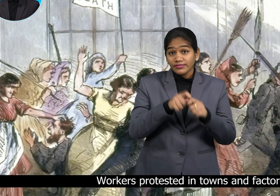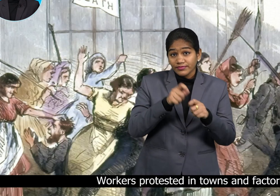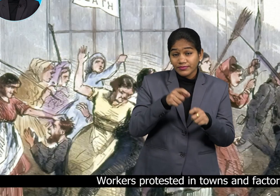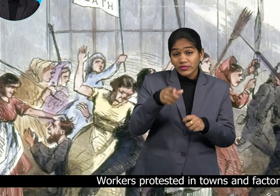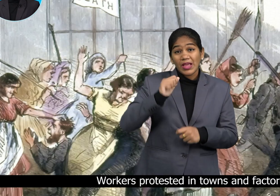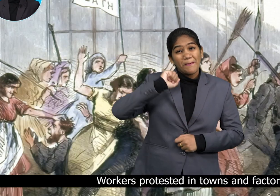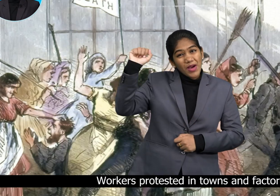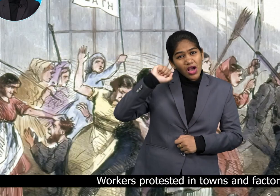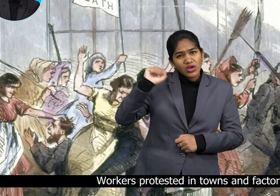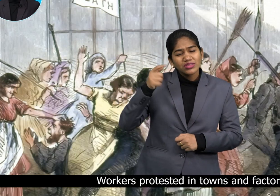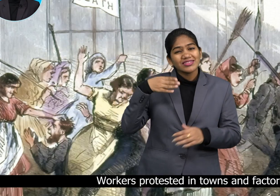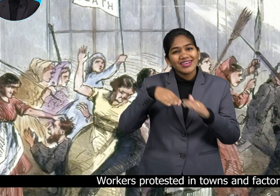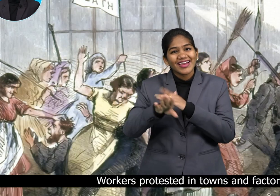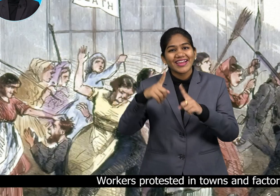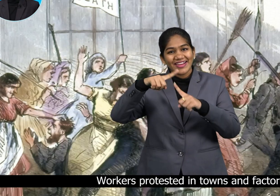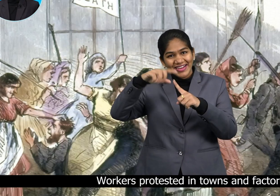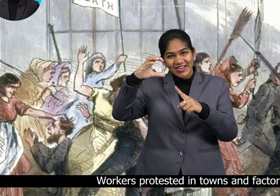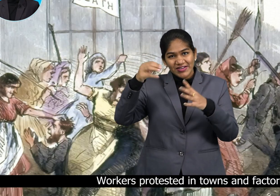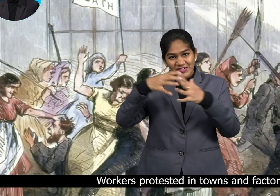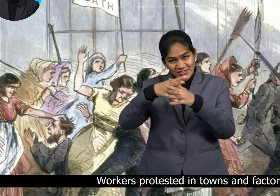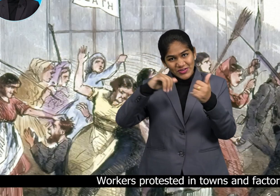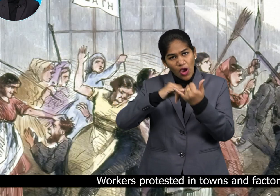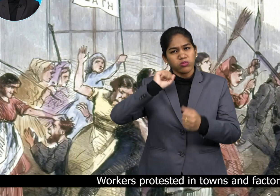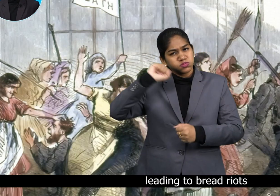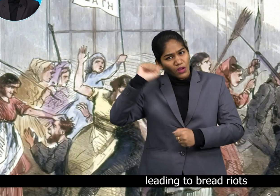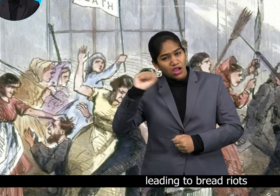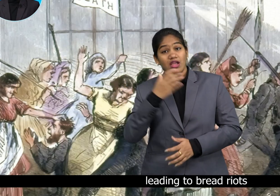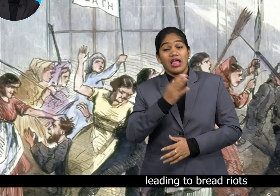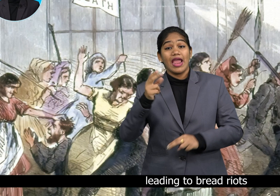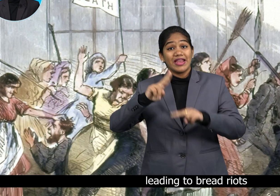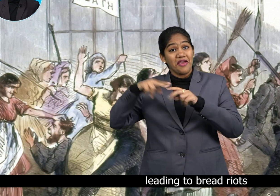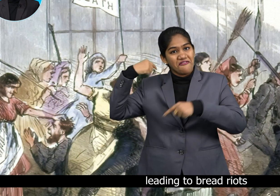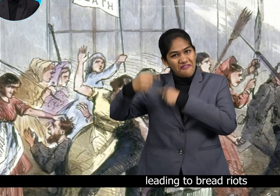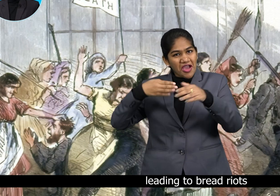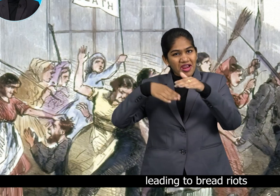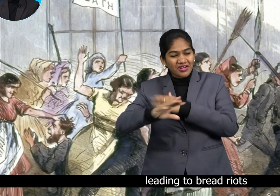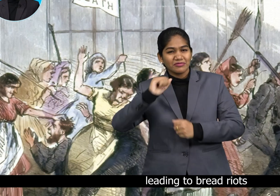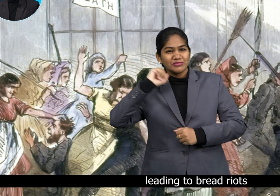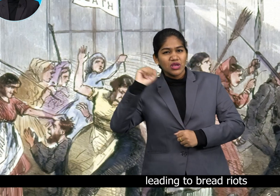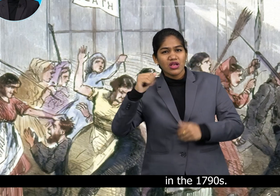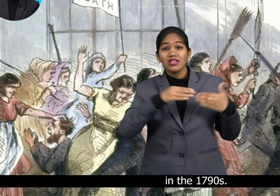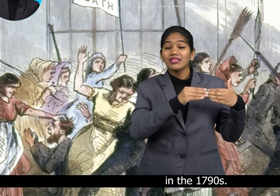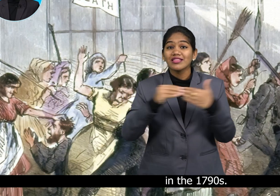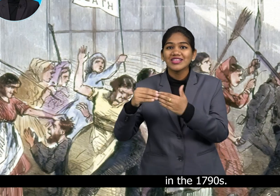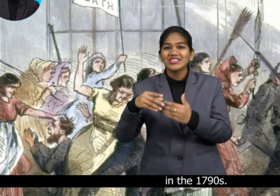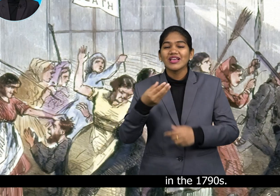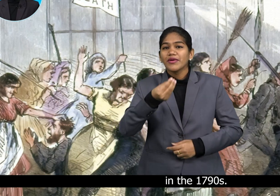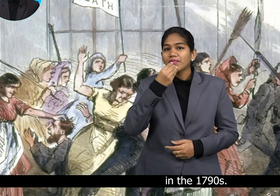Workers protested in towns and factories, leading to bread riots in